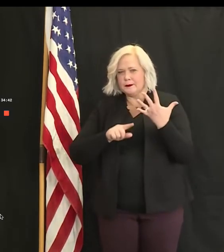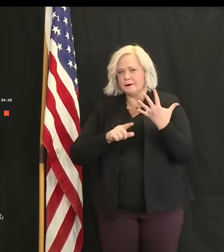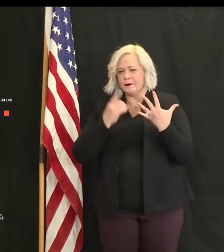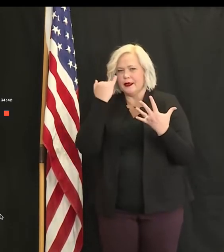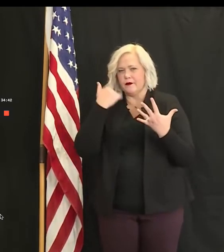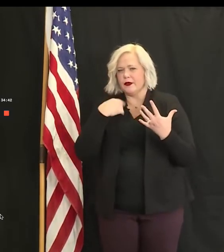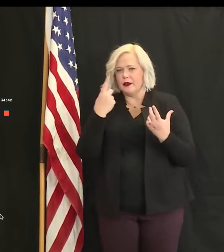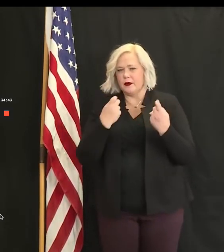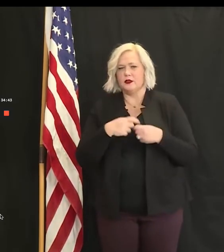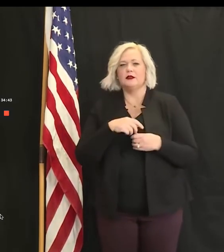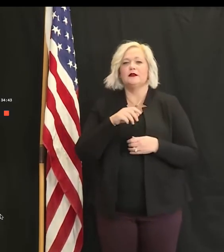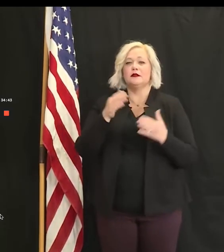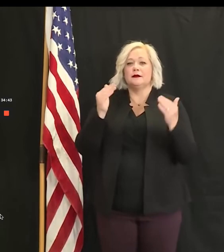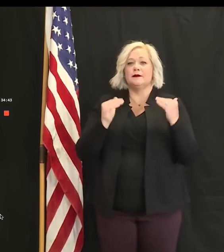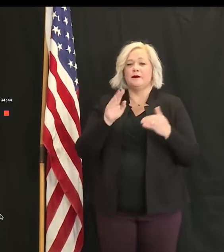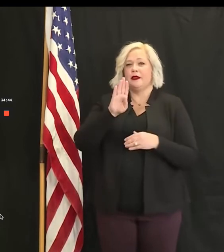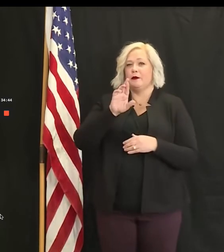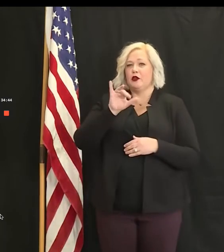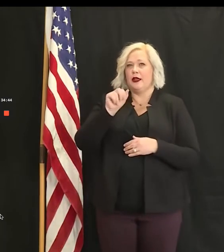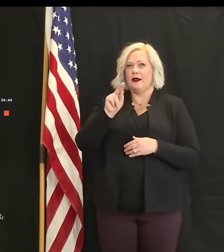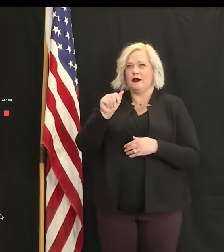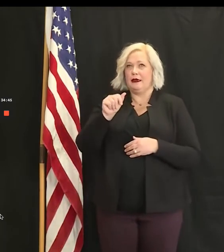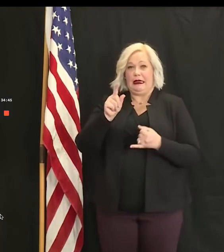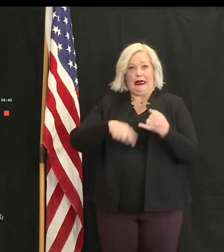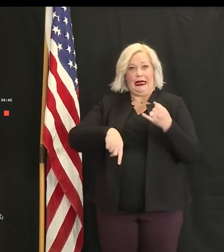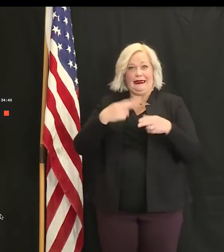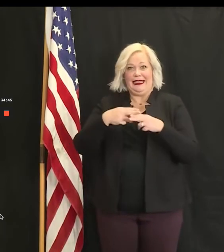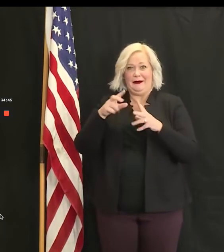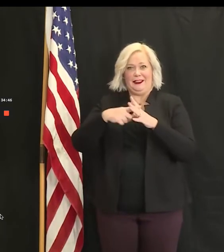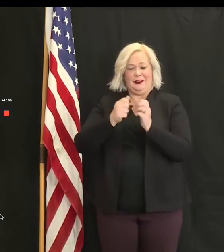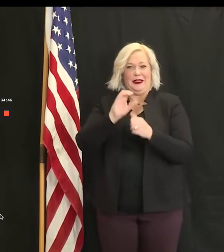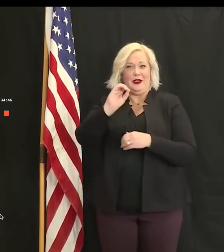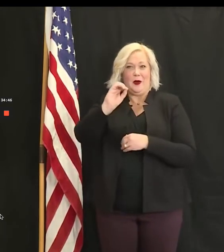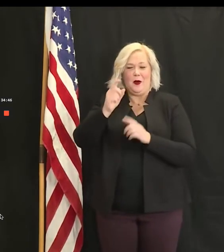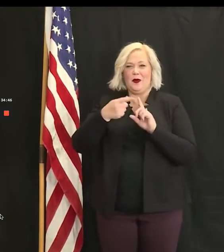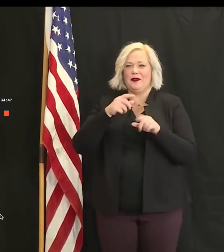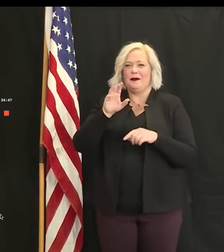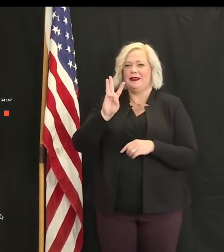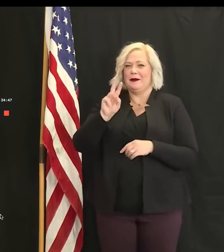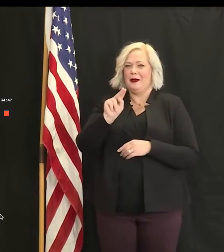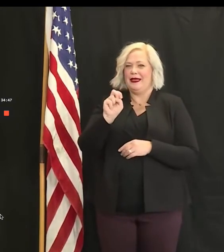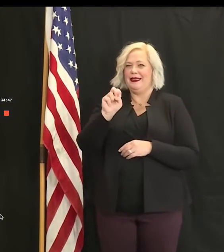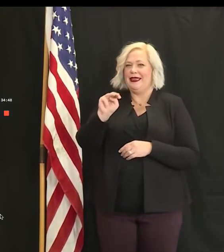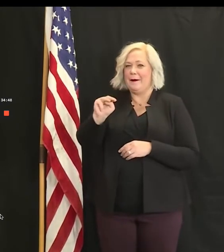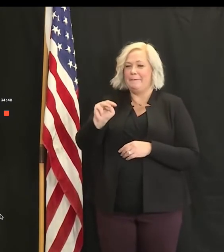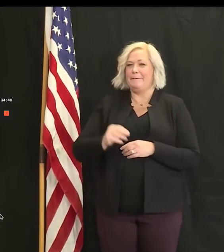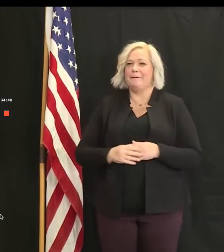Okay. Brianna, I'm sorry, your last name starts with an O, from WNEM.